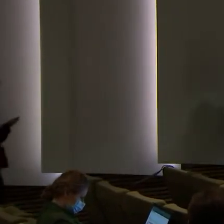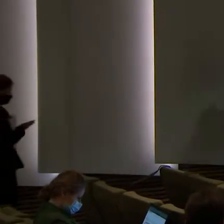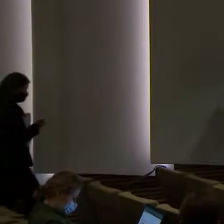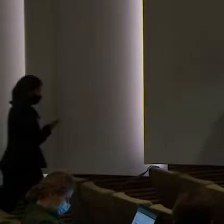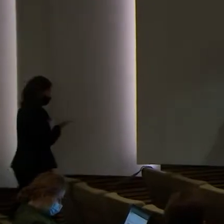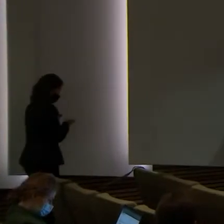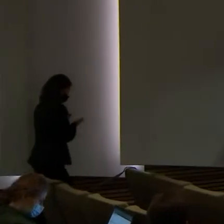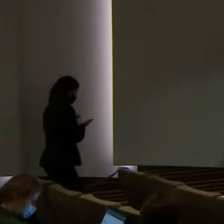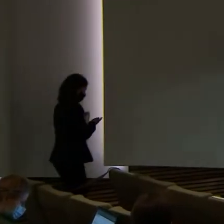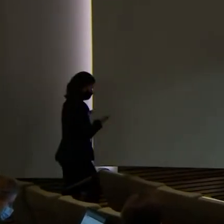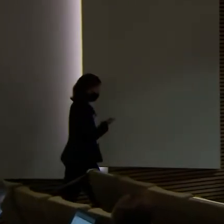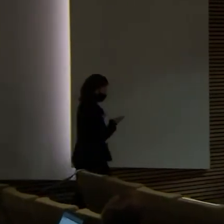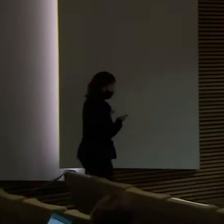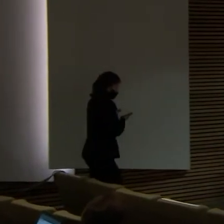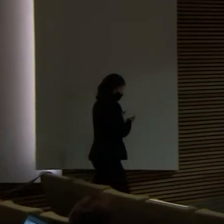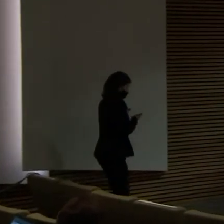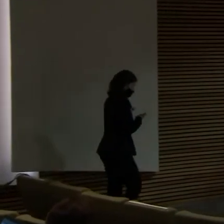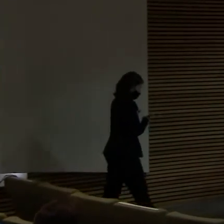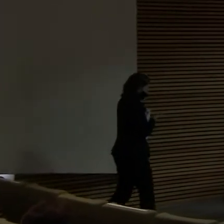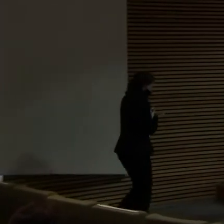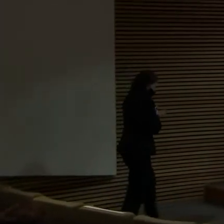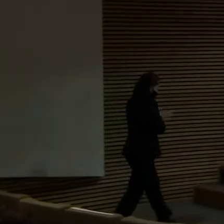use of